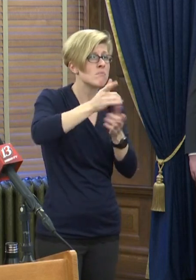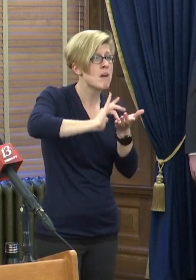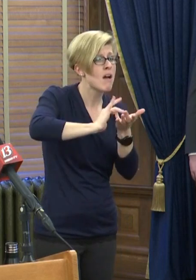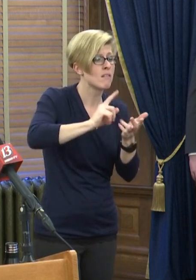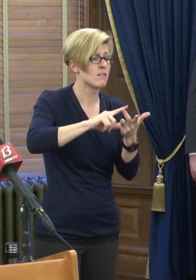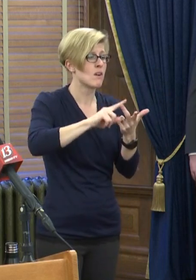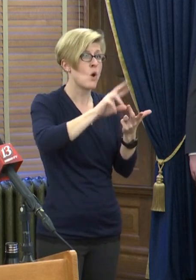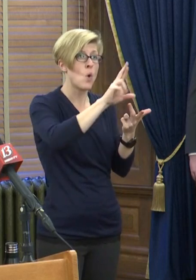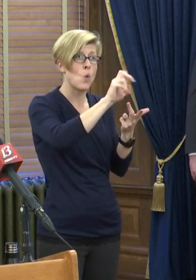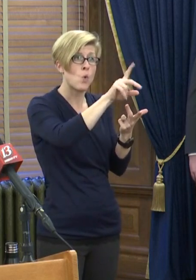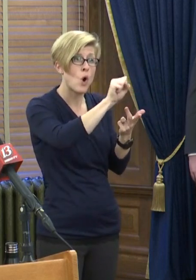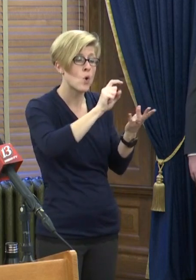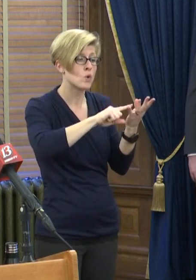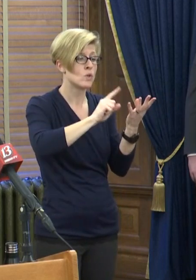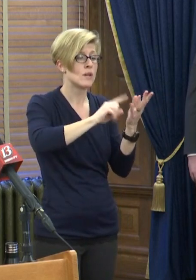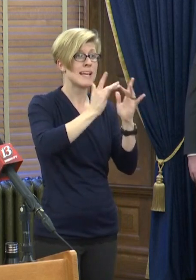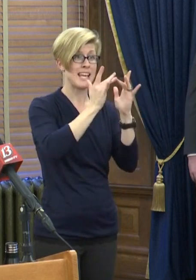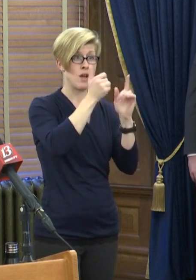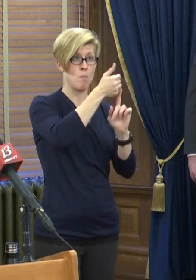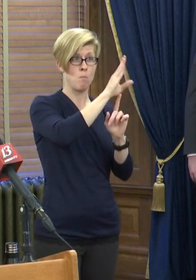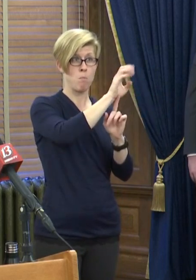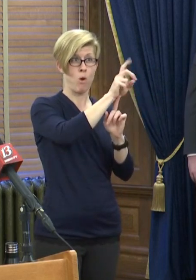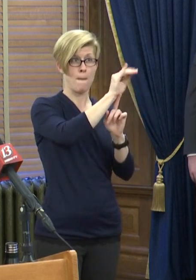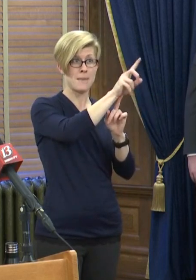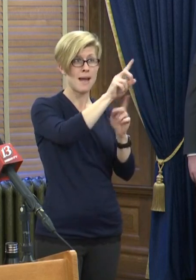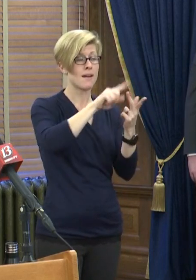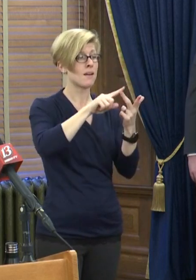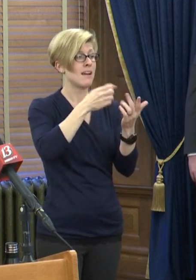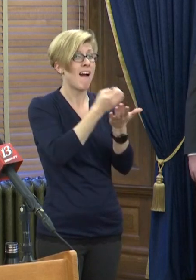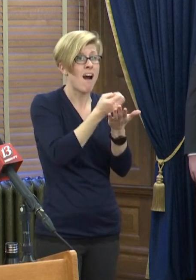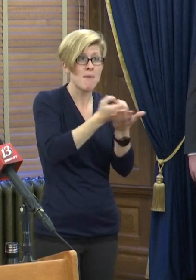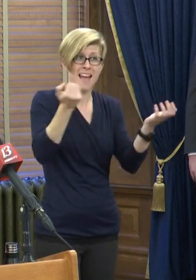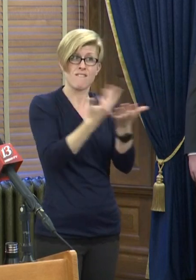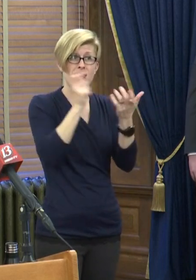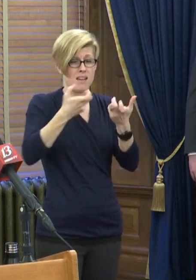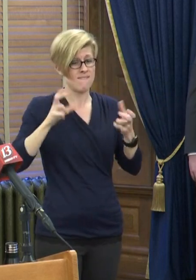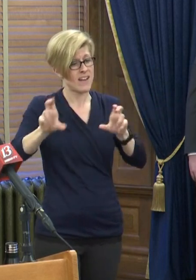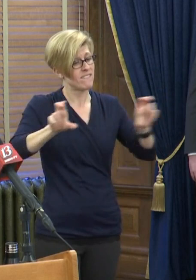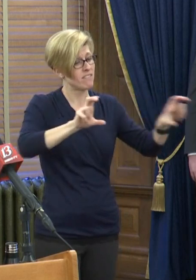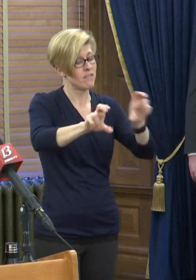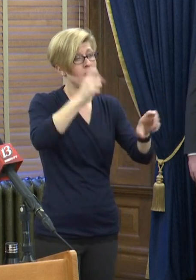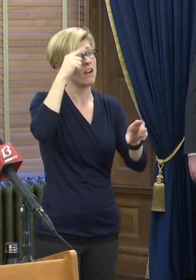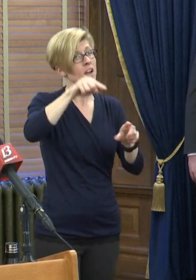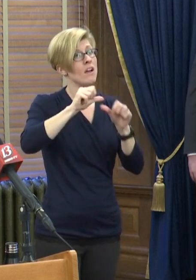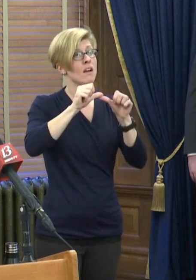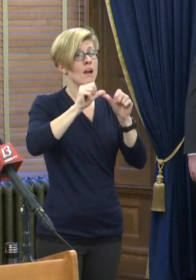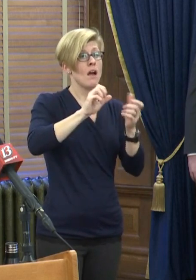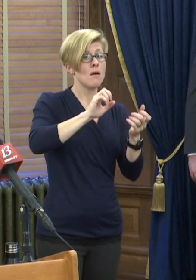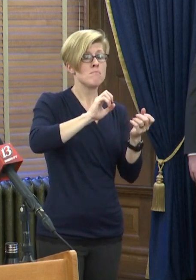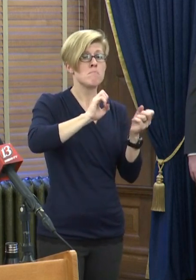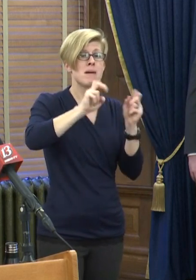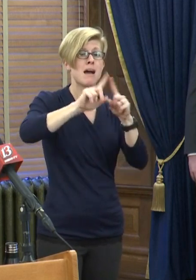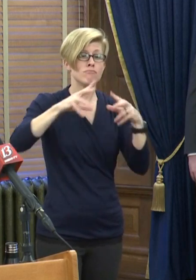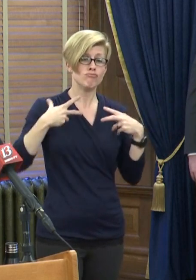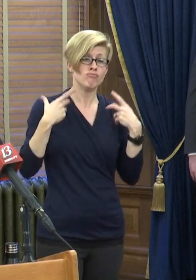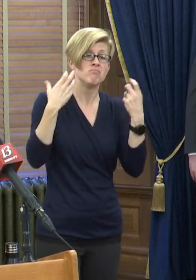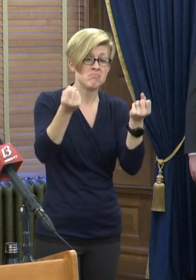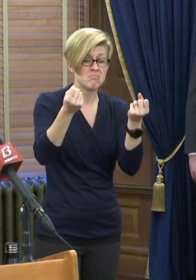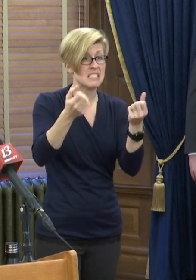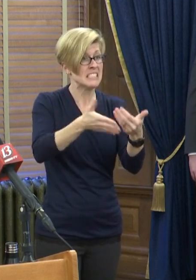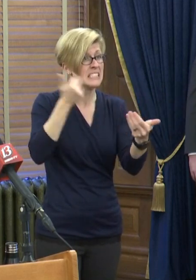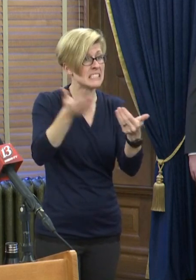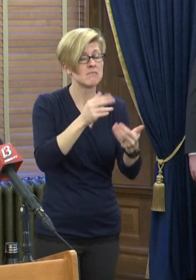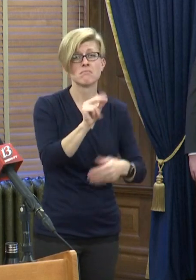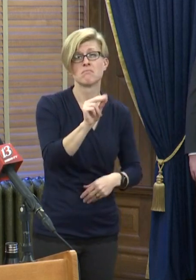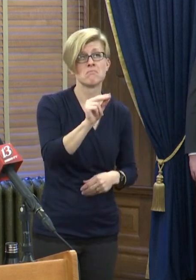our broadband, and our economy. Recovery won't be easy, and it won't happen overnight, and